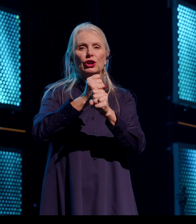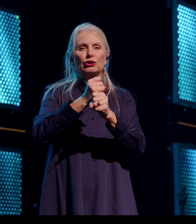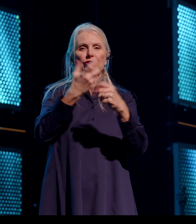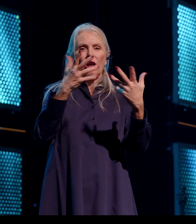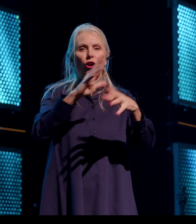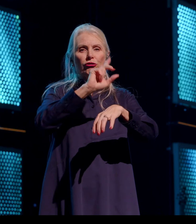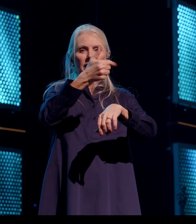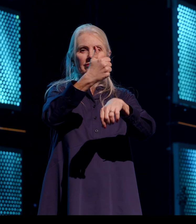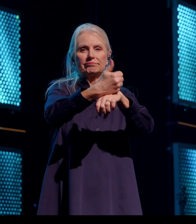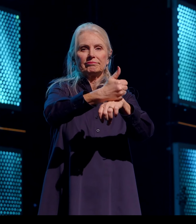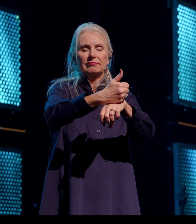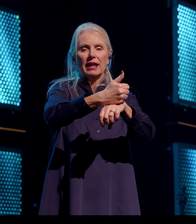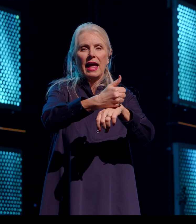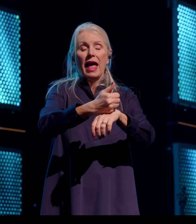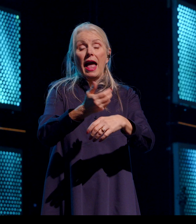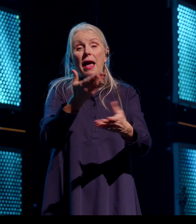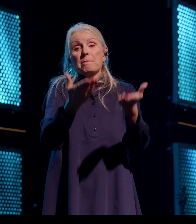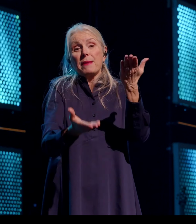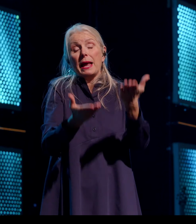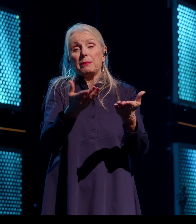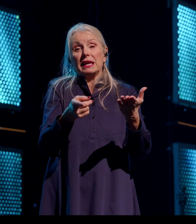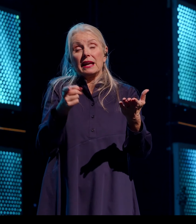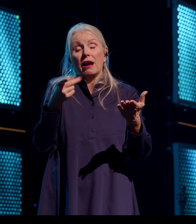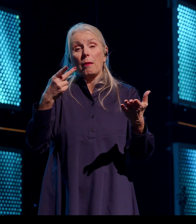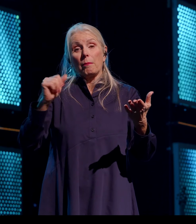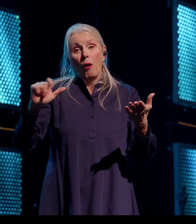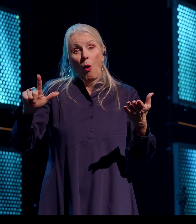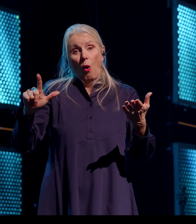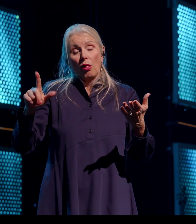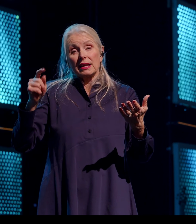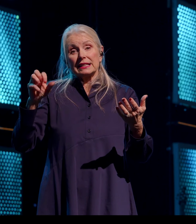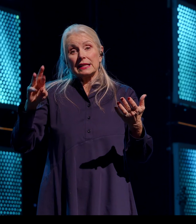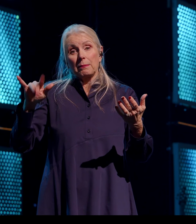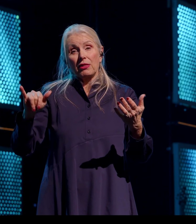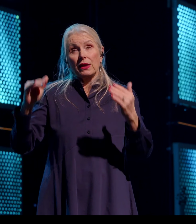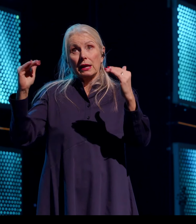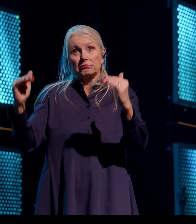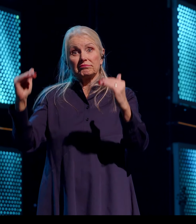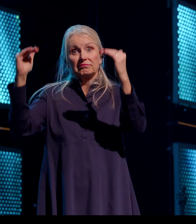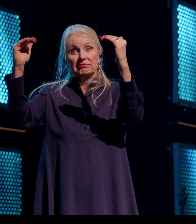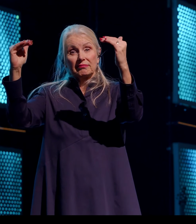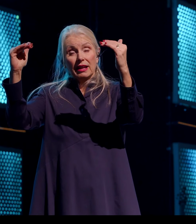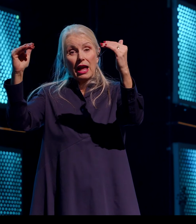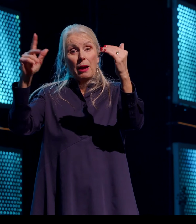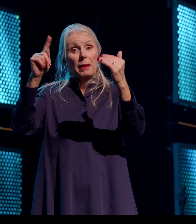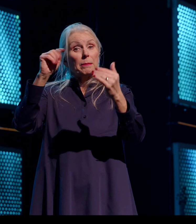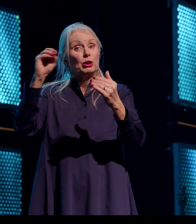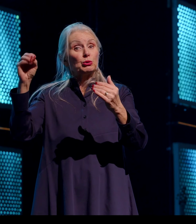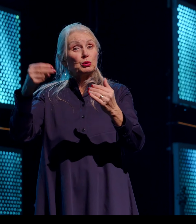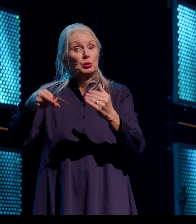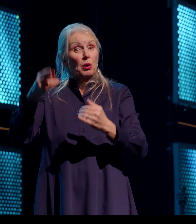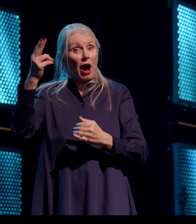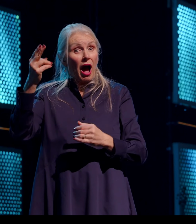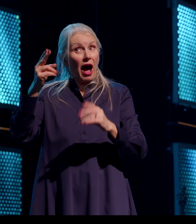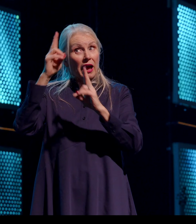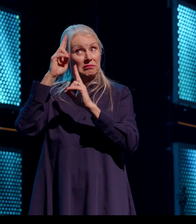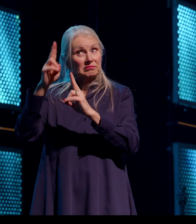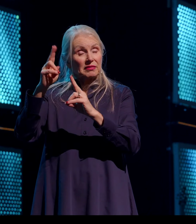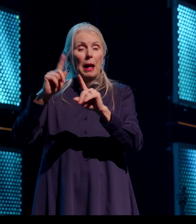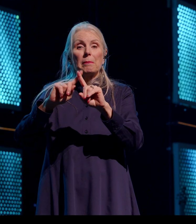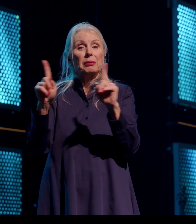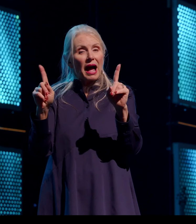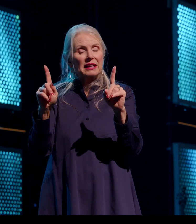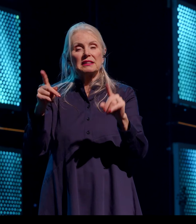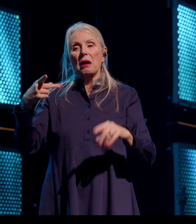they had. They may have even had too high of a view of Paul and his leadership. So Paul talks to the church that he loves and says, Paul